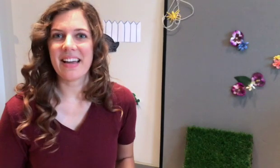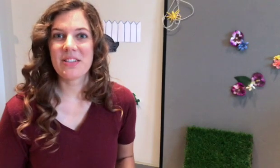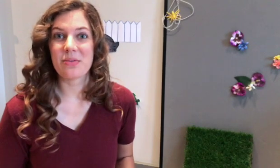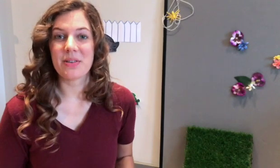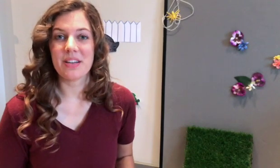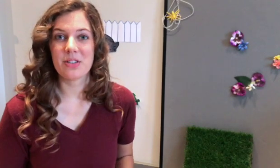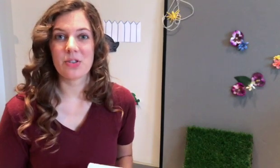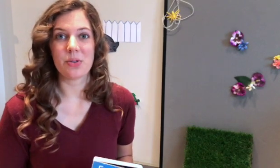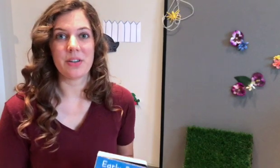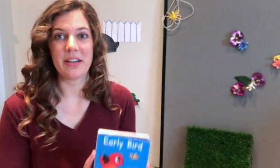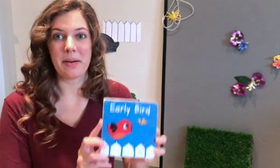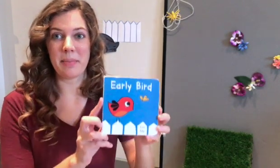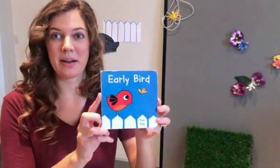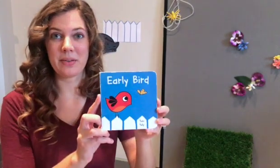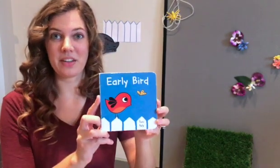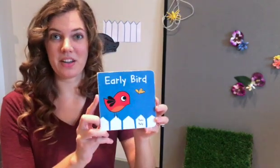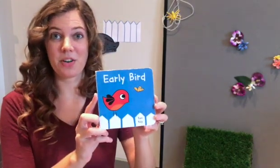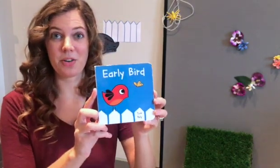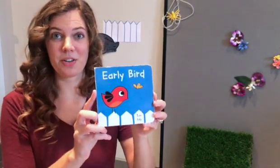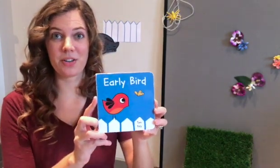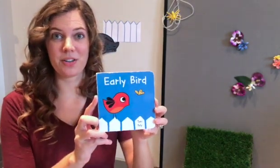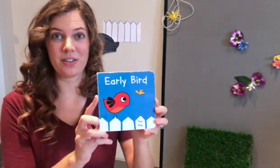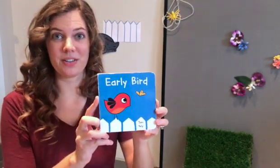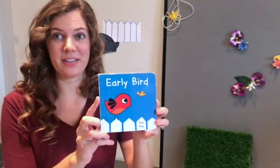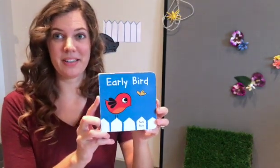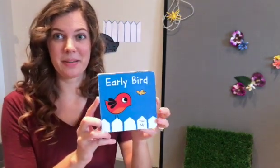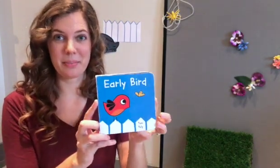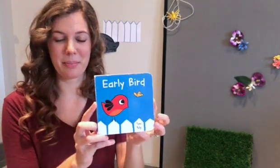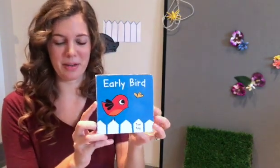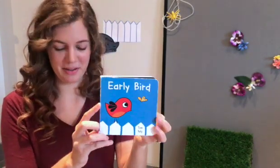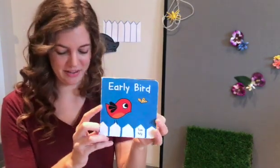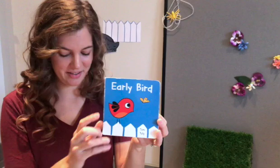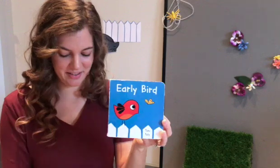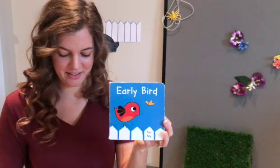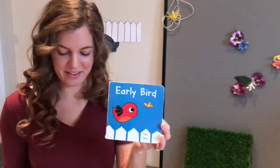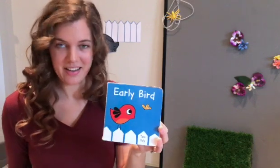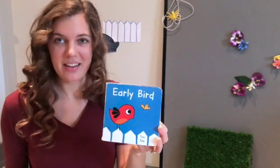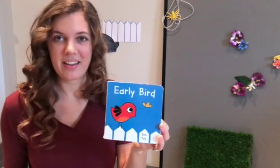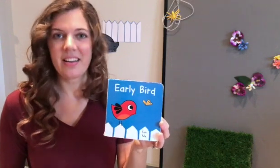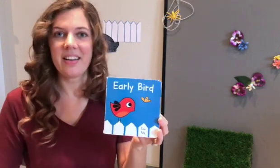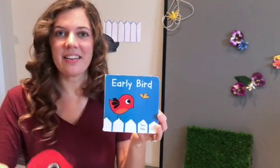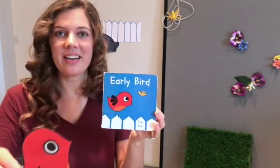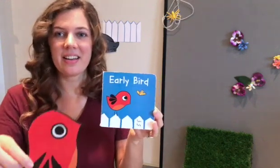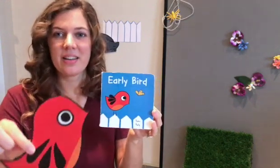Let's read a story about the early bird. Here he is,